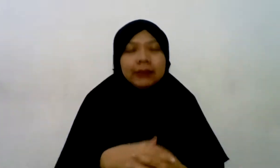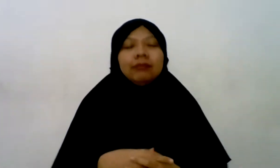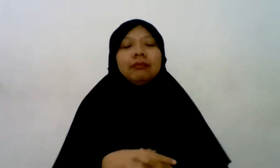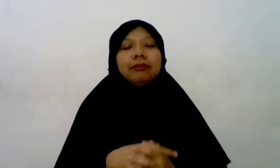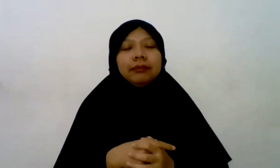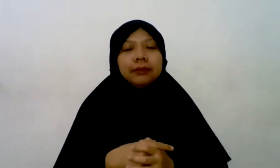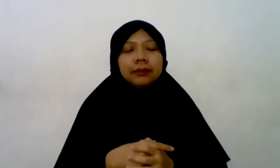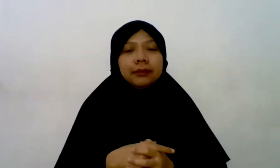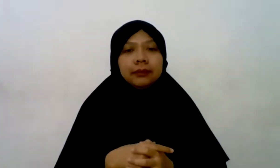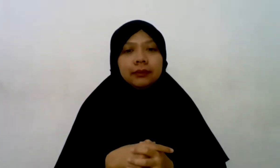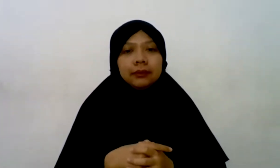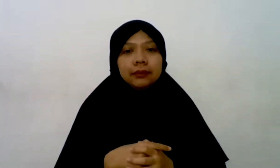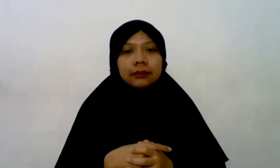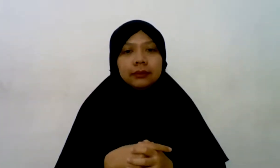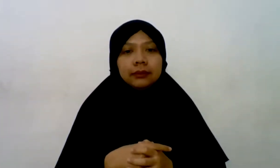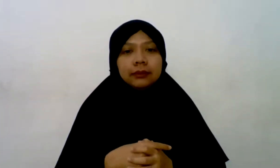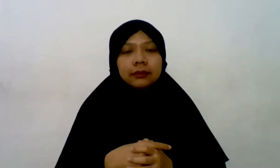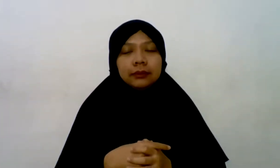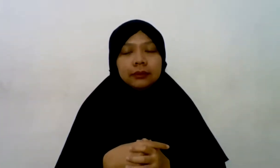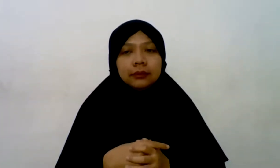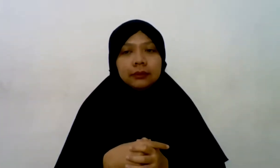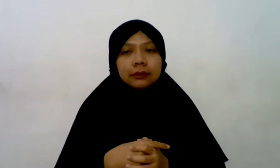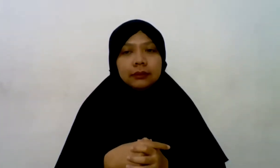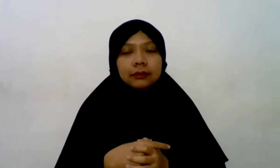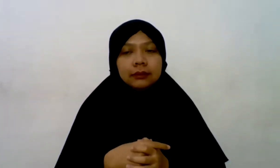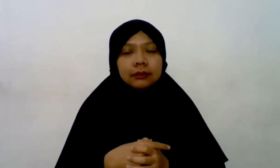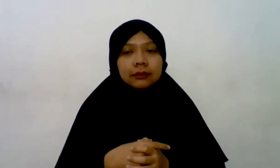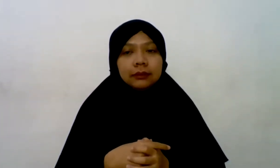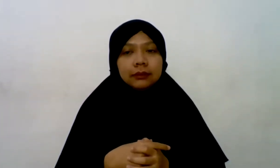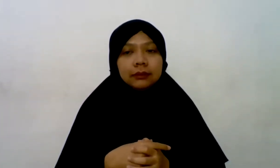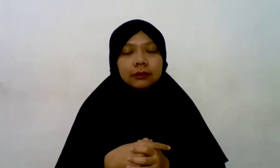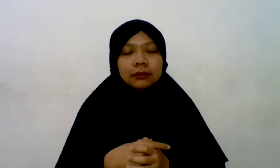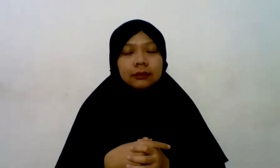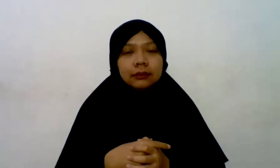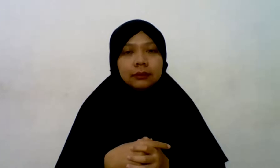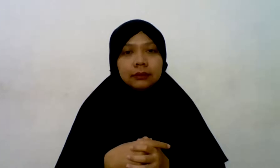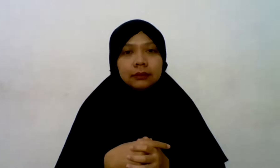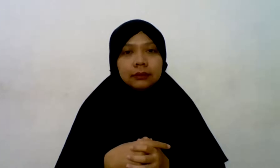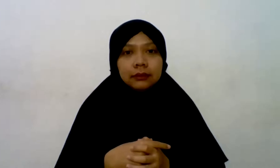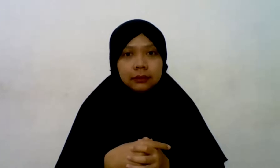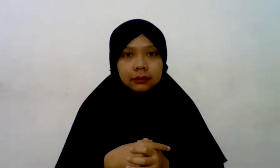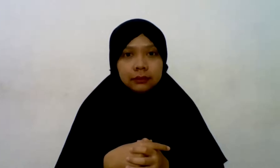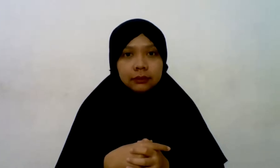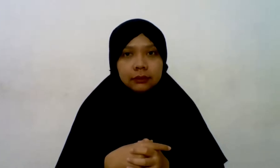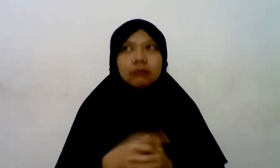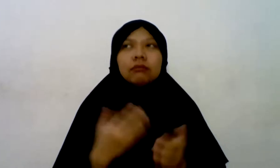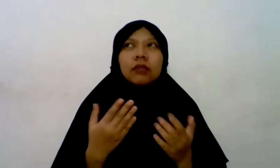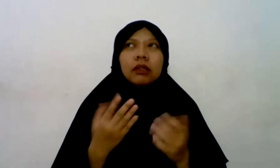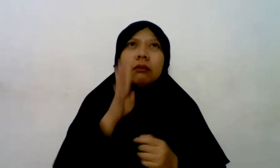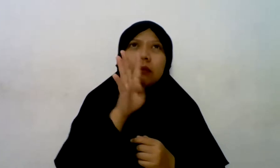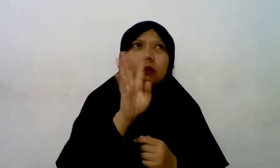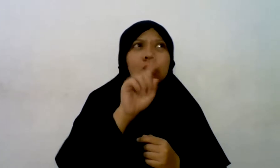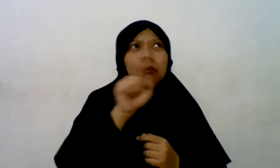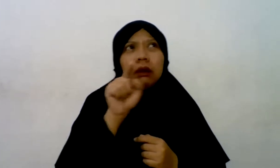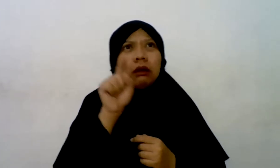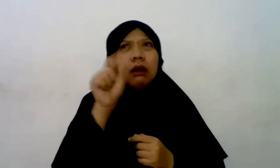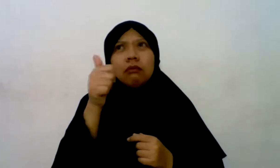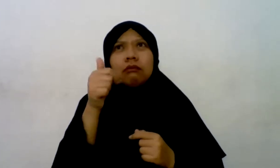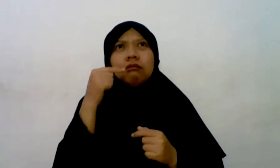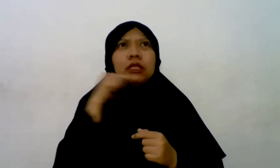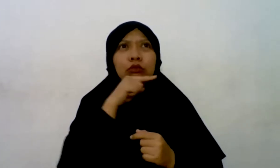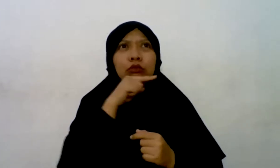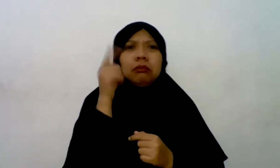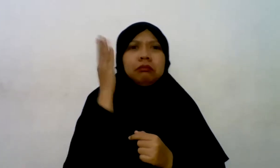And at the very early on, I think up until first 4 to 6 weeks, there have been no